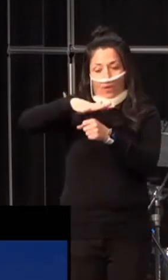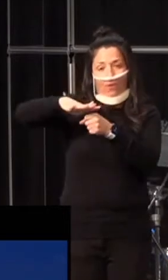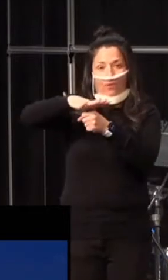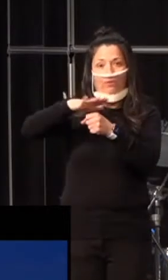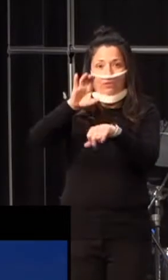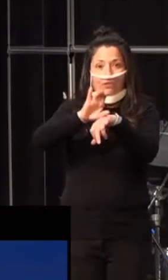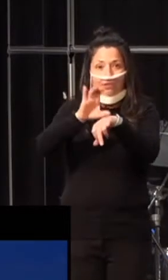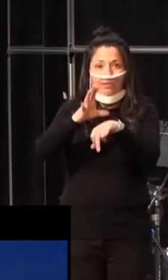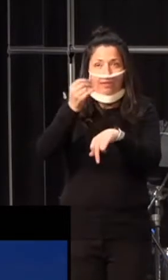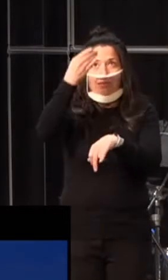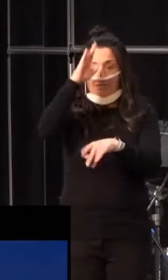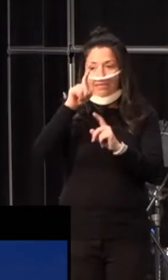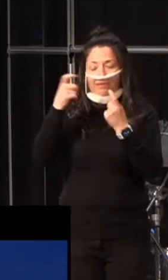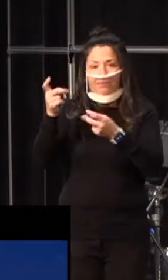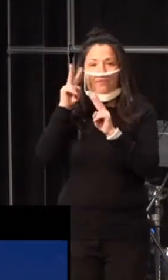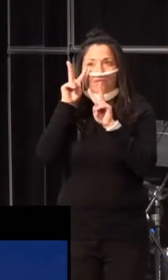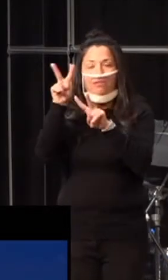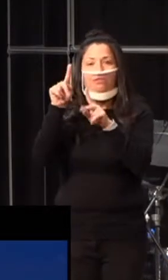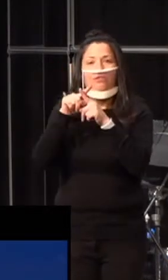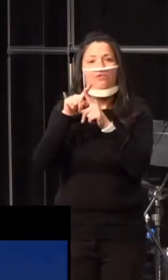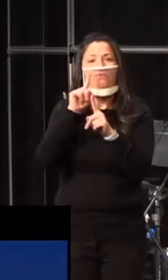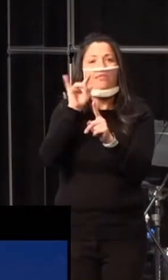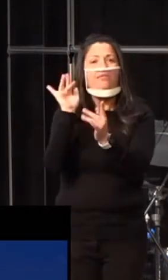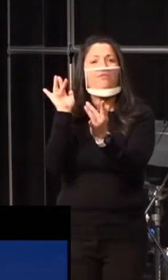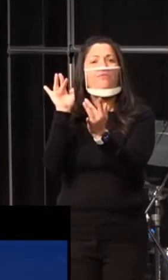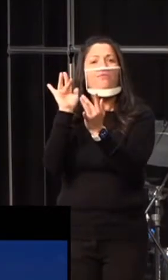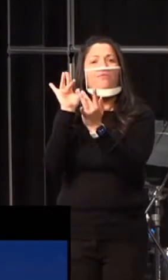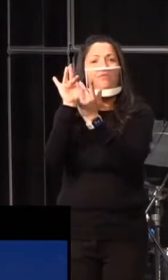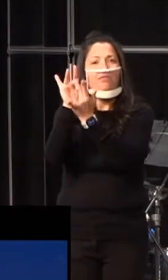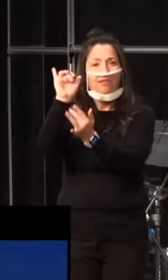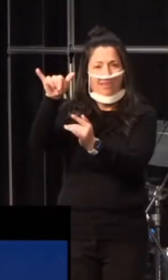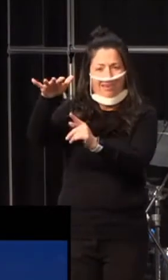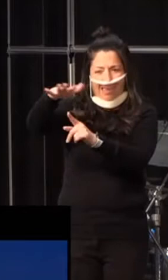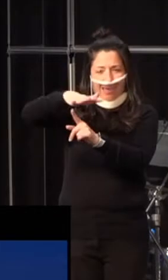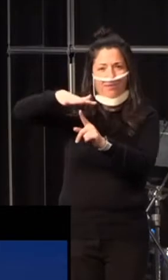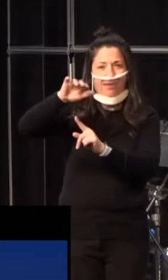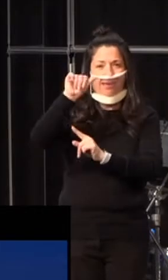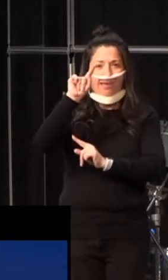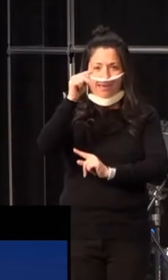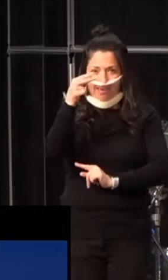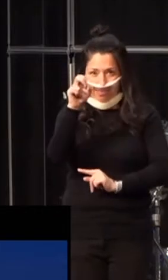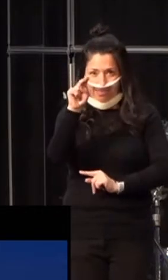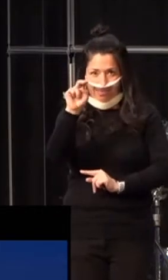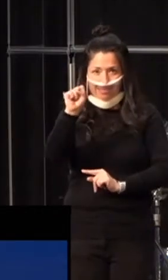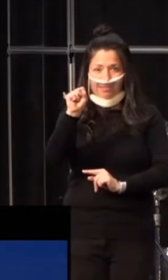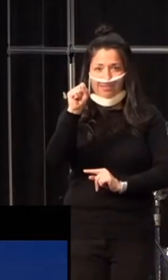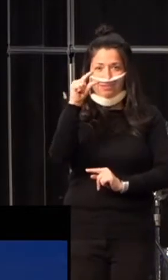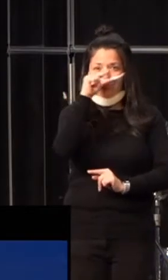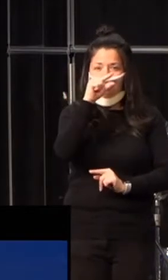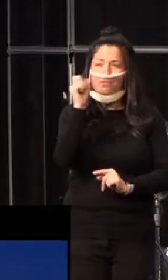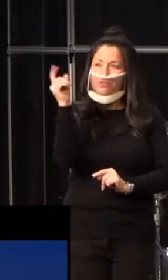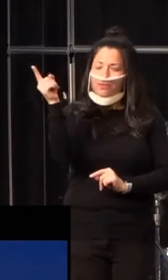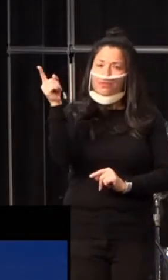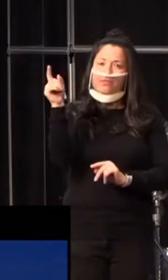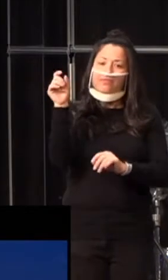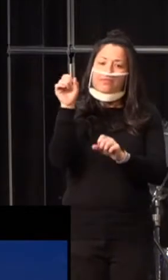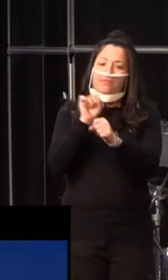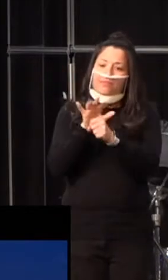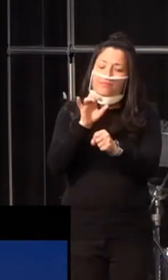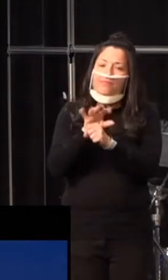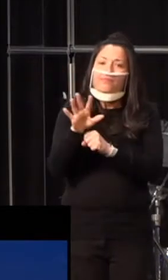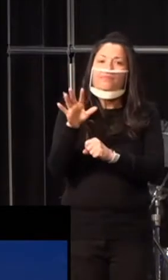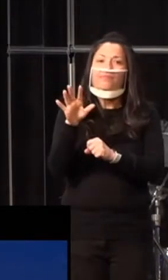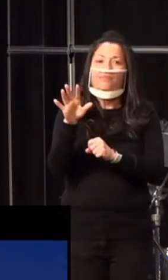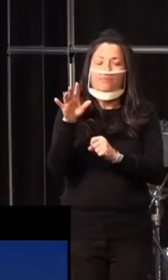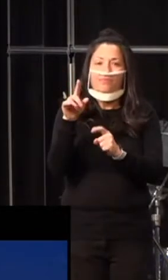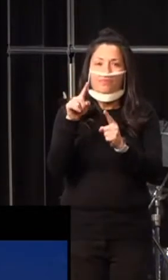to really reach the entire Athens area. So they mentor and disciple pastors so that they can plant